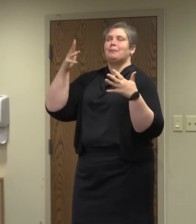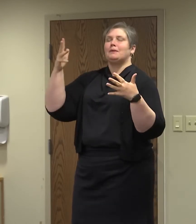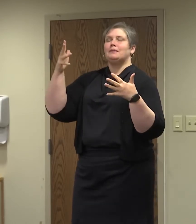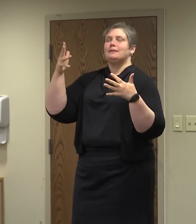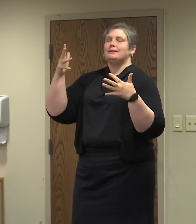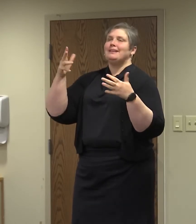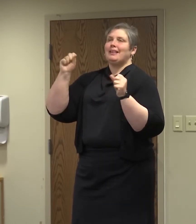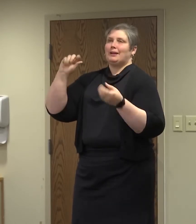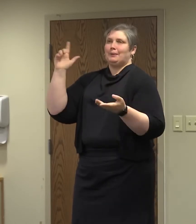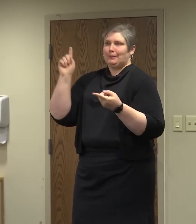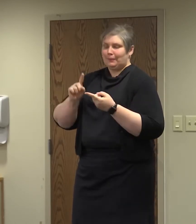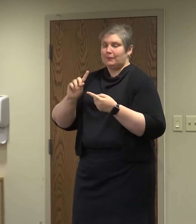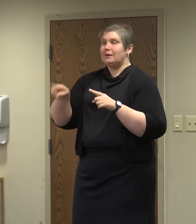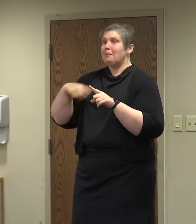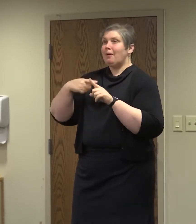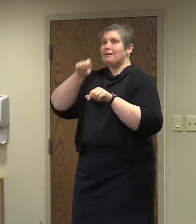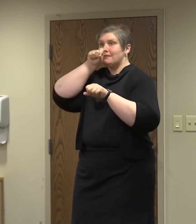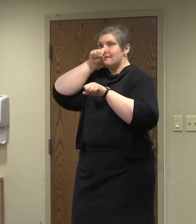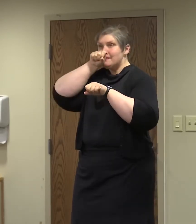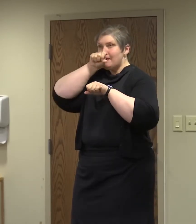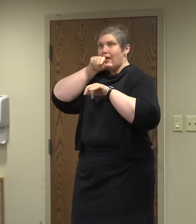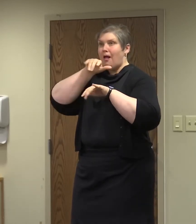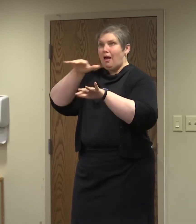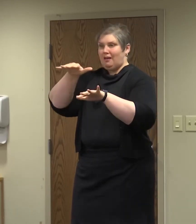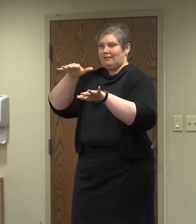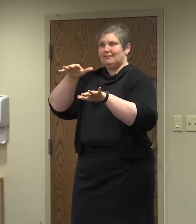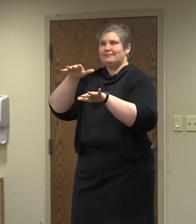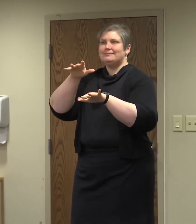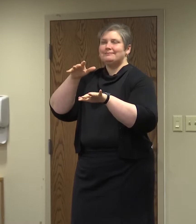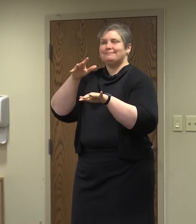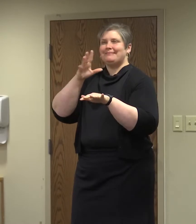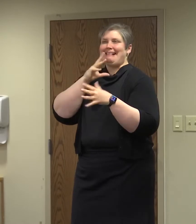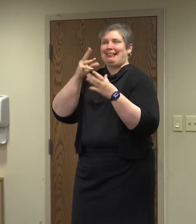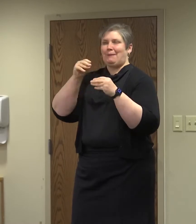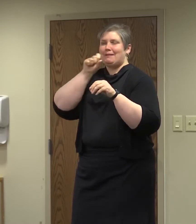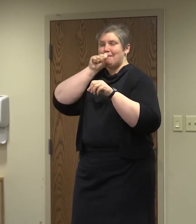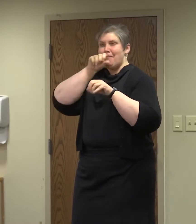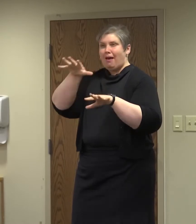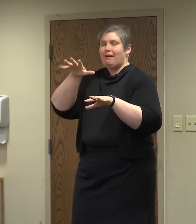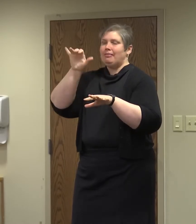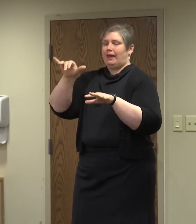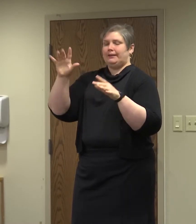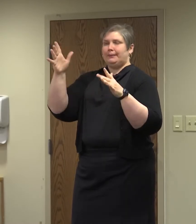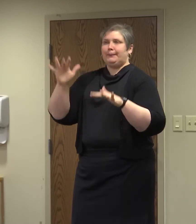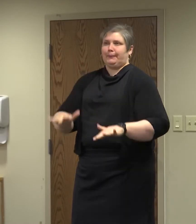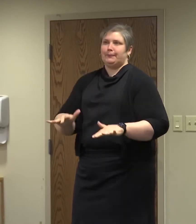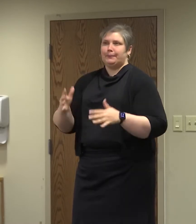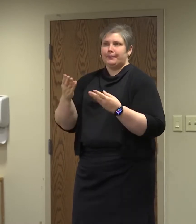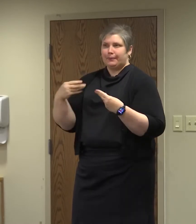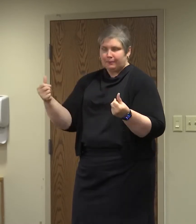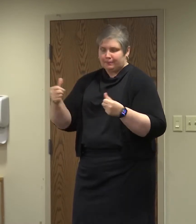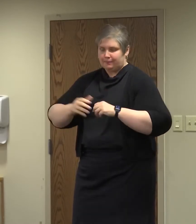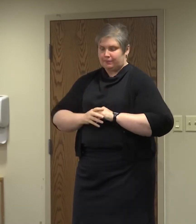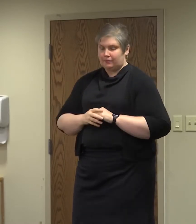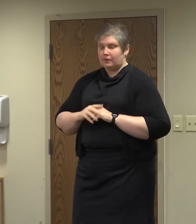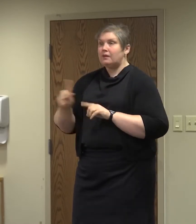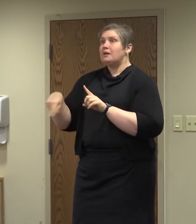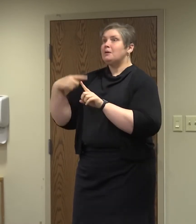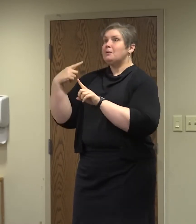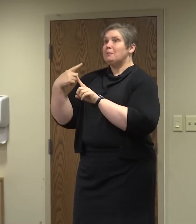to evaporate the liquid droplets, which it is carried in. In addition, the Stroll on State team, who has been